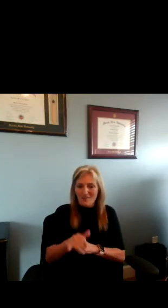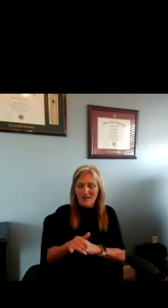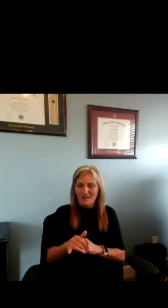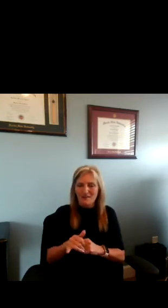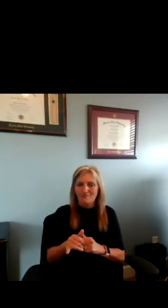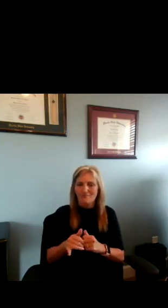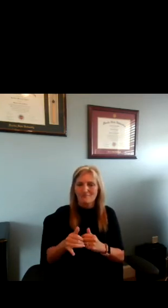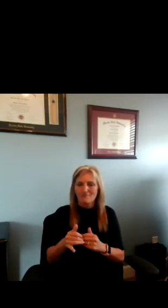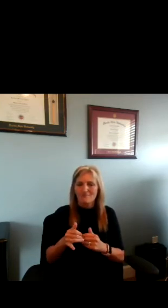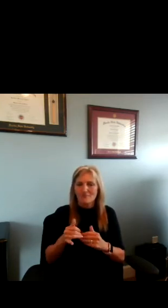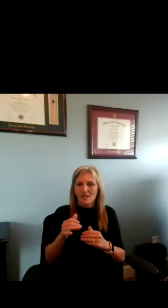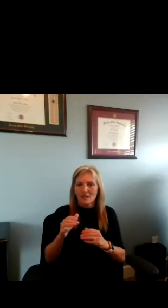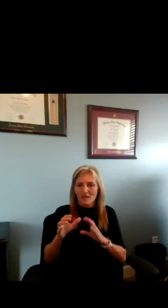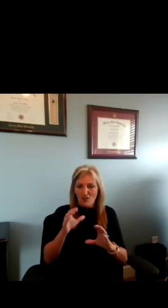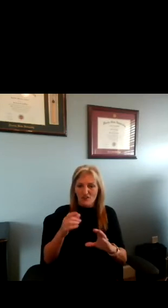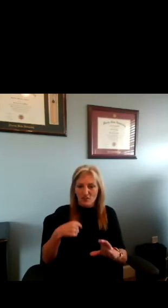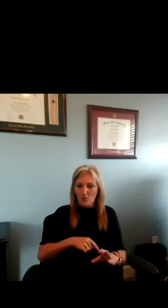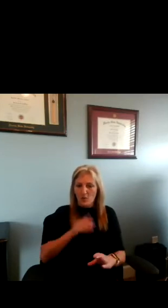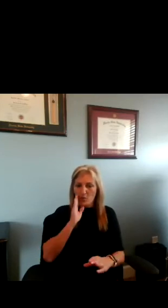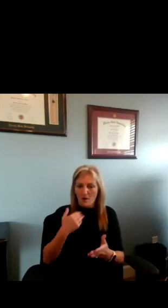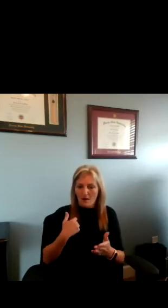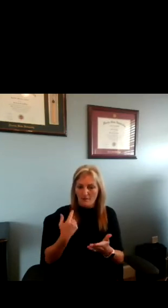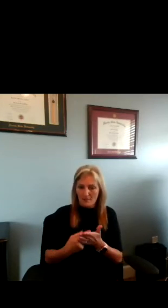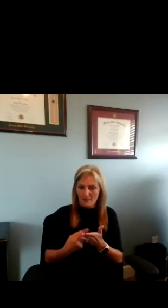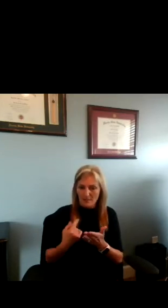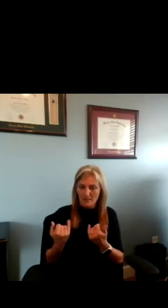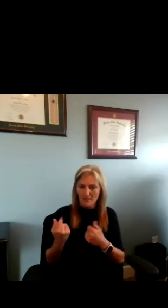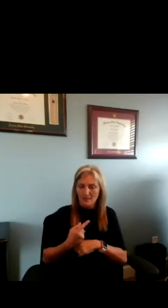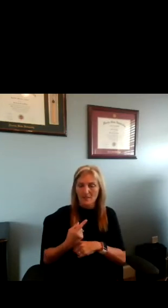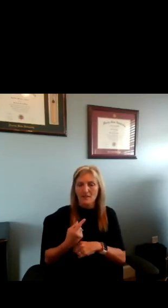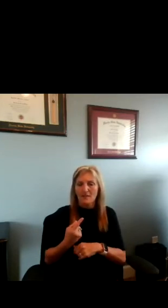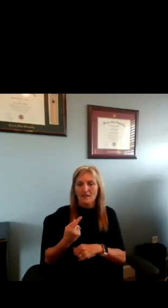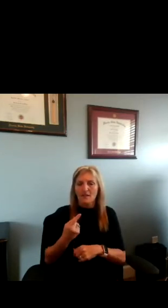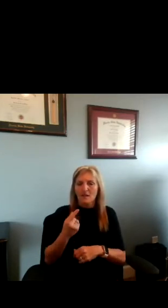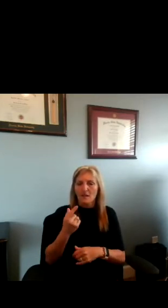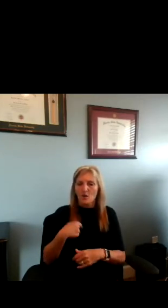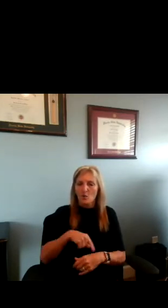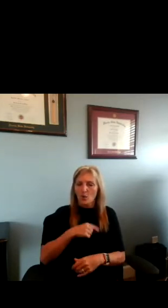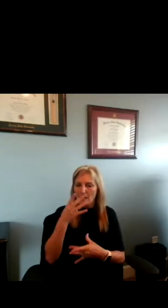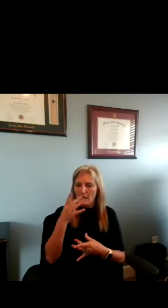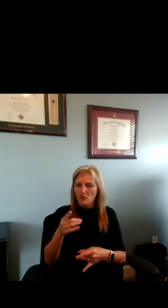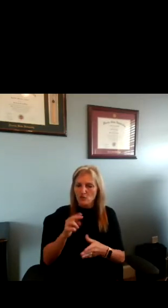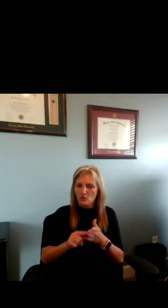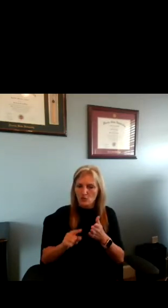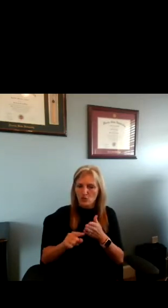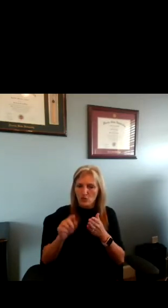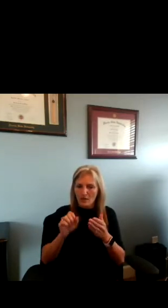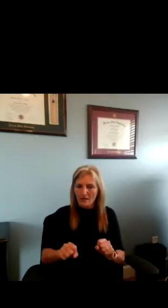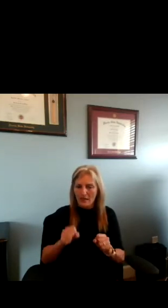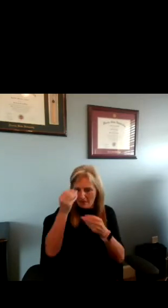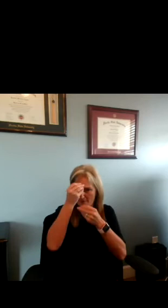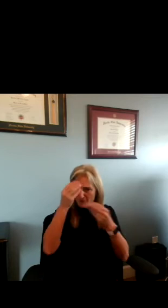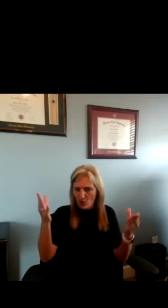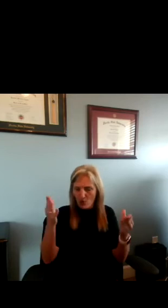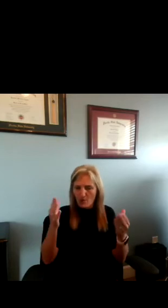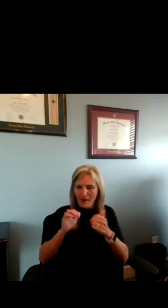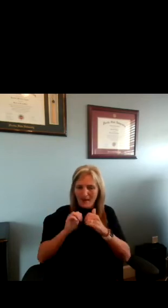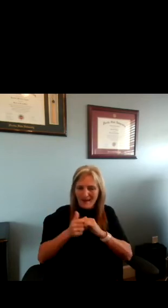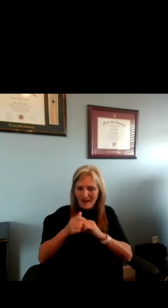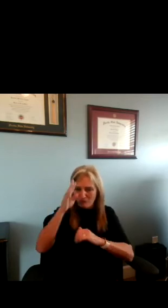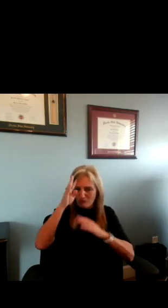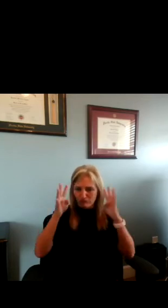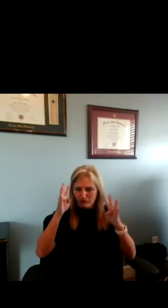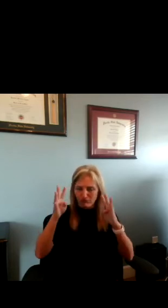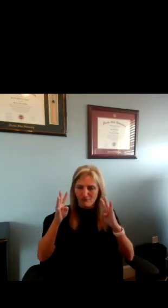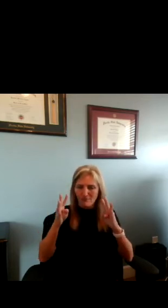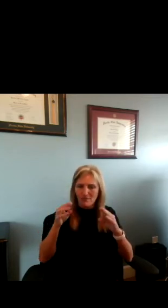and the conversation that we'll have today and will continue to, we're particularly interested in research that can inform whether and how innovations to